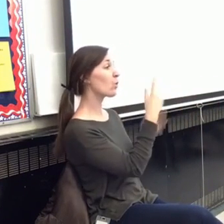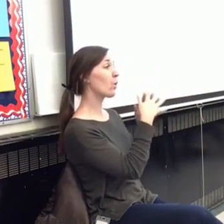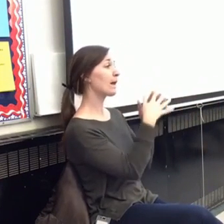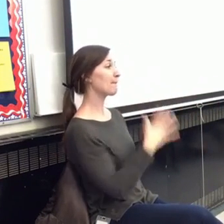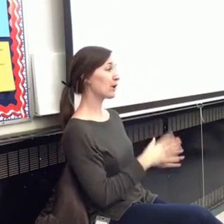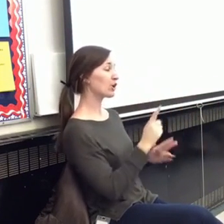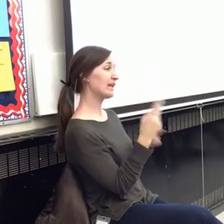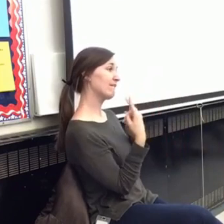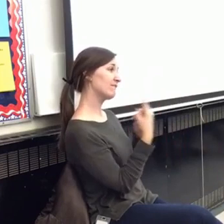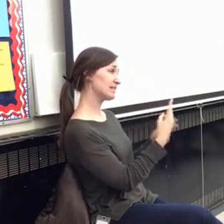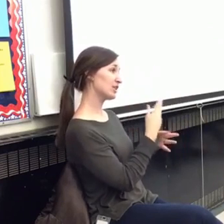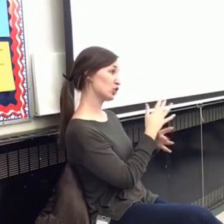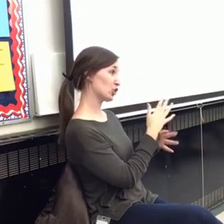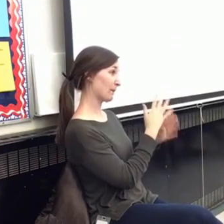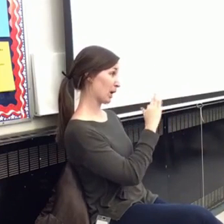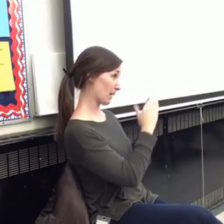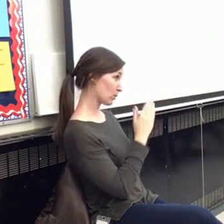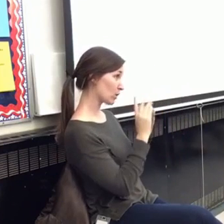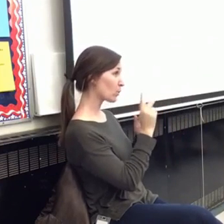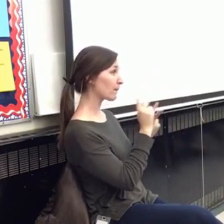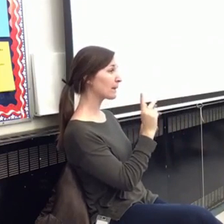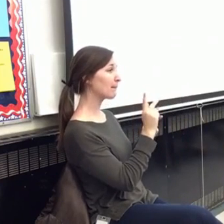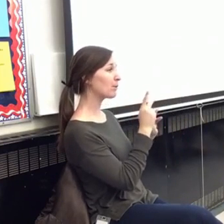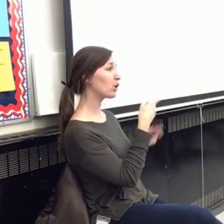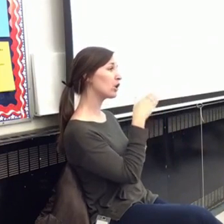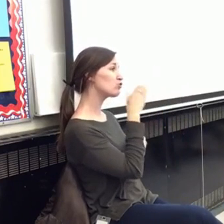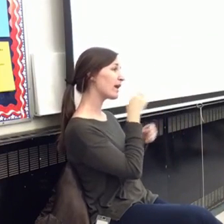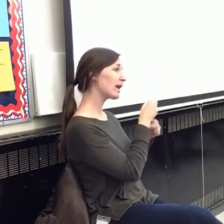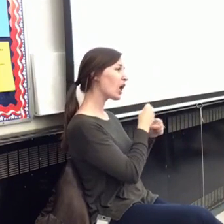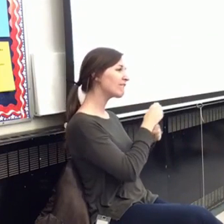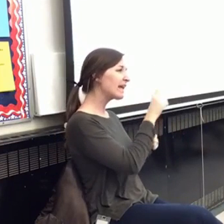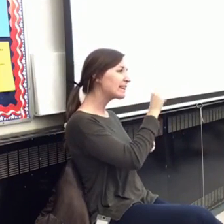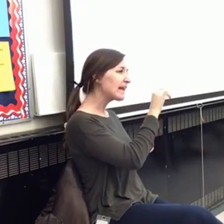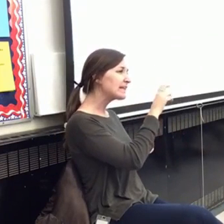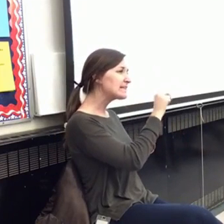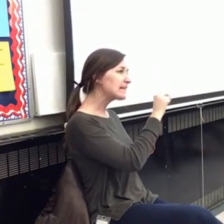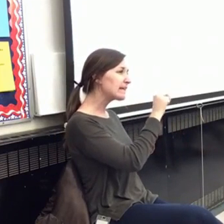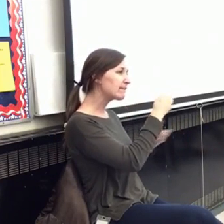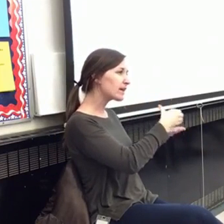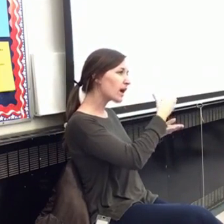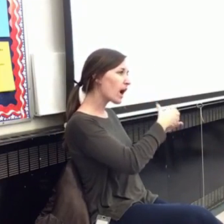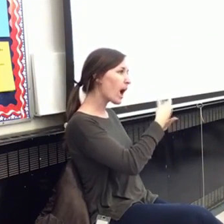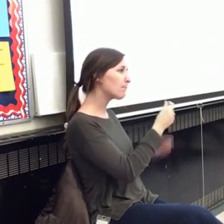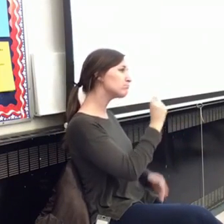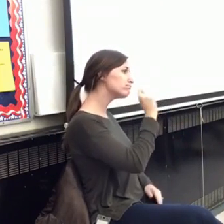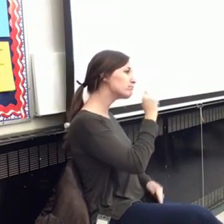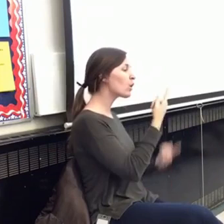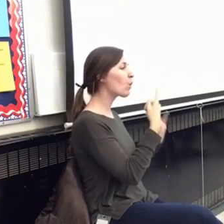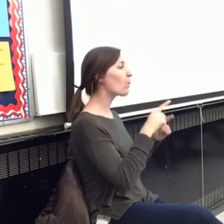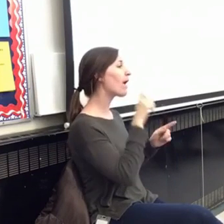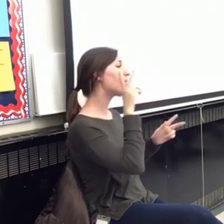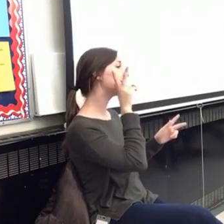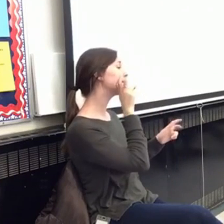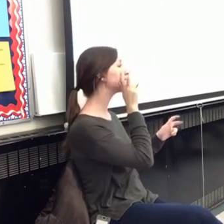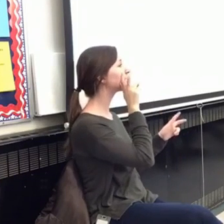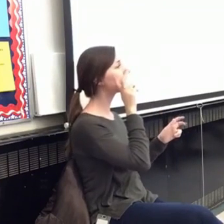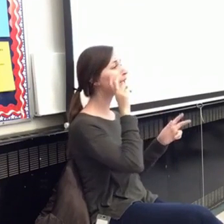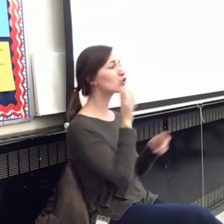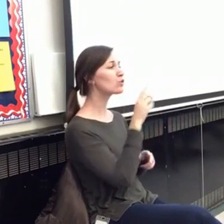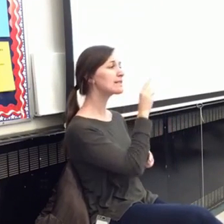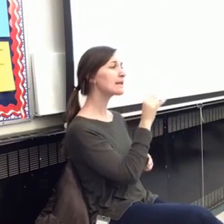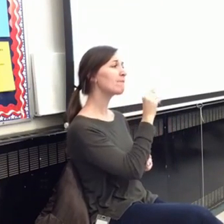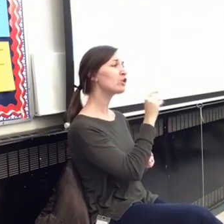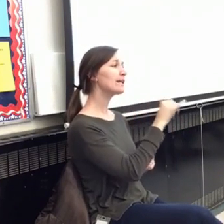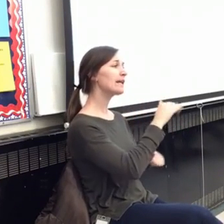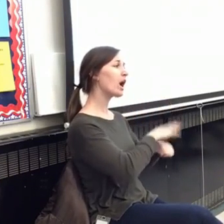a German community where people drank coffee in tin cups, very rural, agricultural, while listening to a Beethoven symphony on the grand piano.